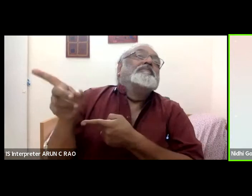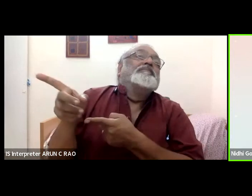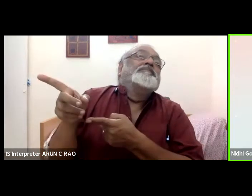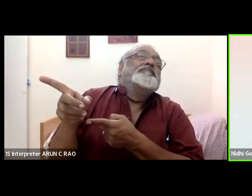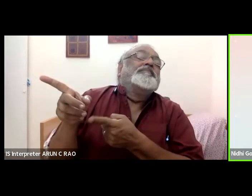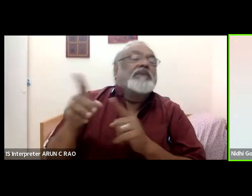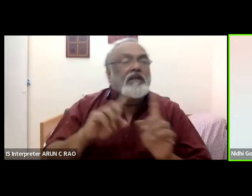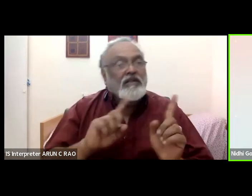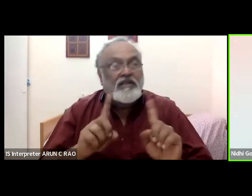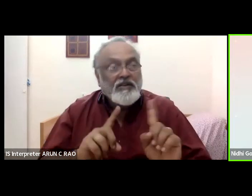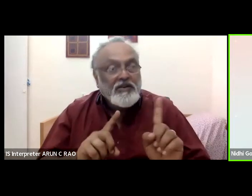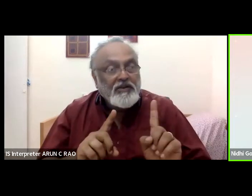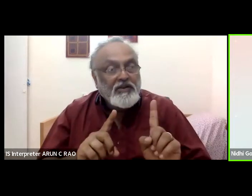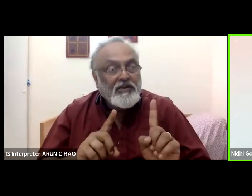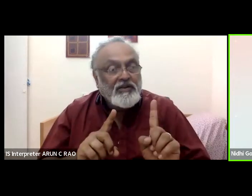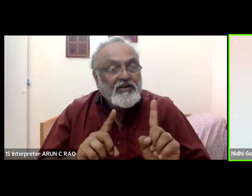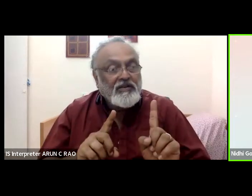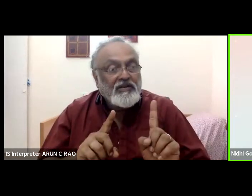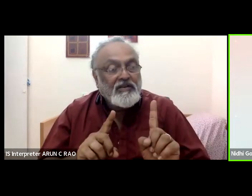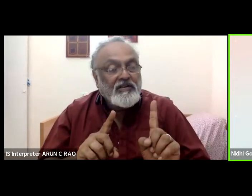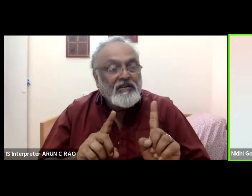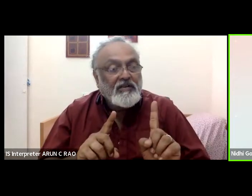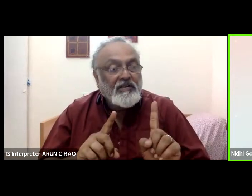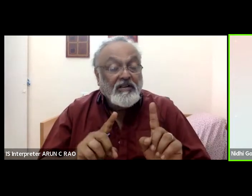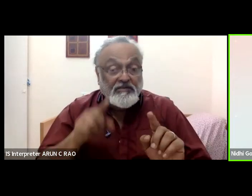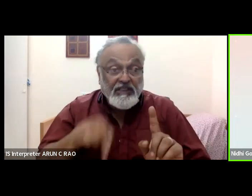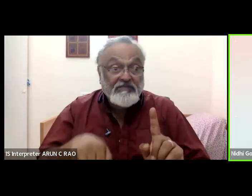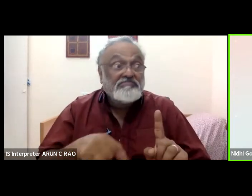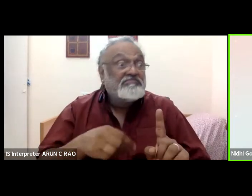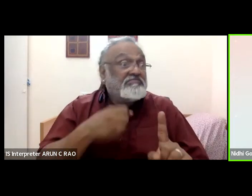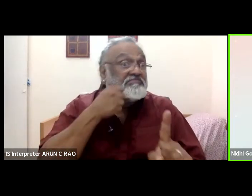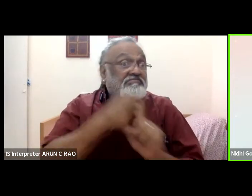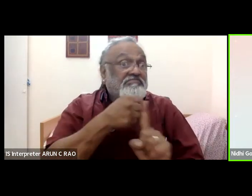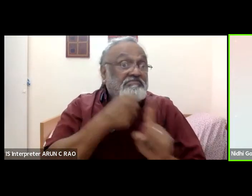world, but if you look at how it impacts society, it's